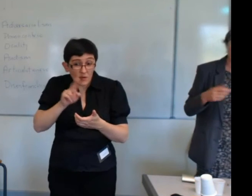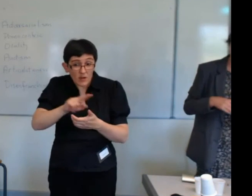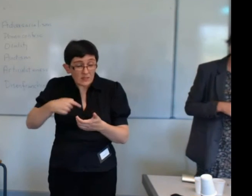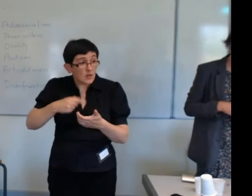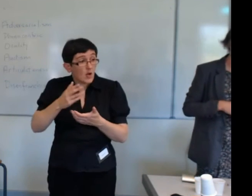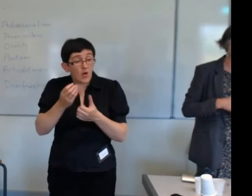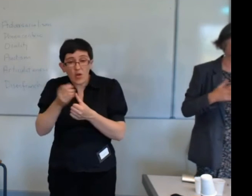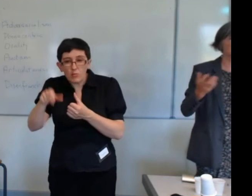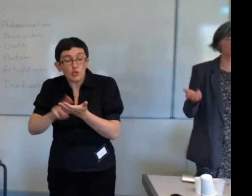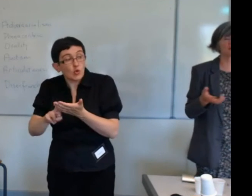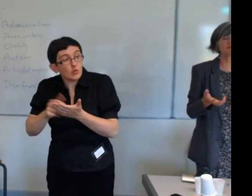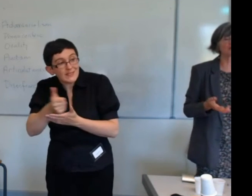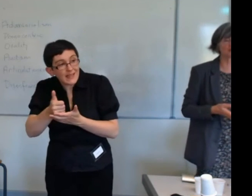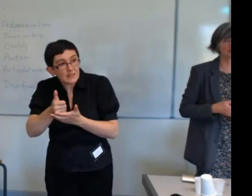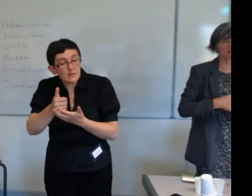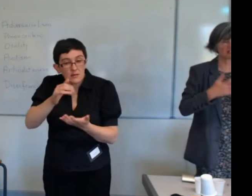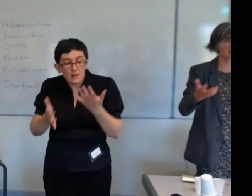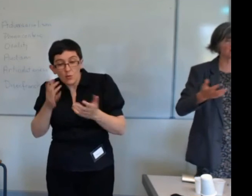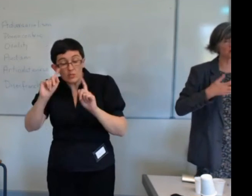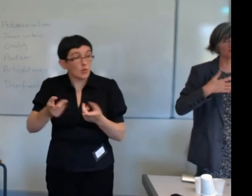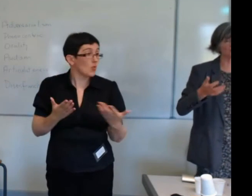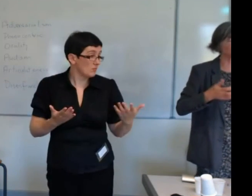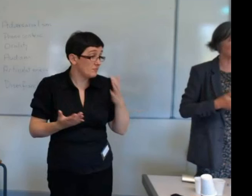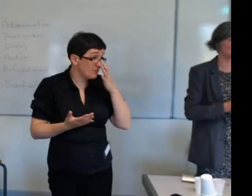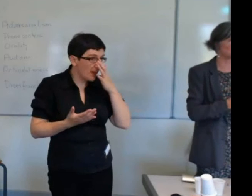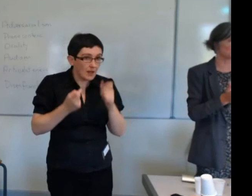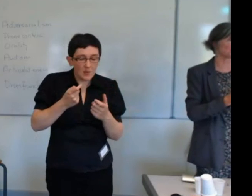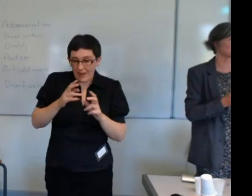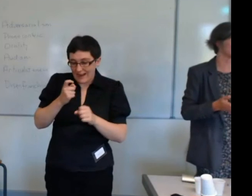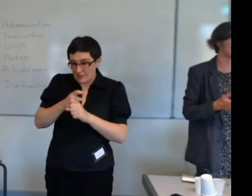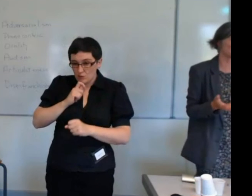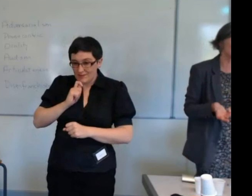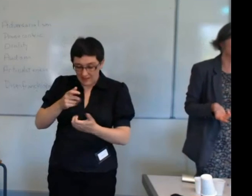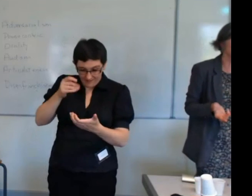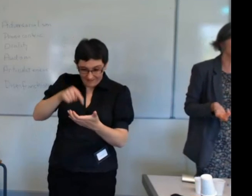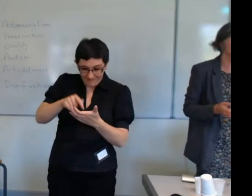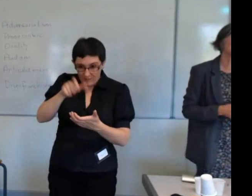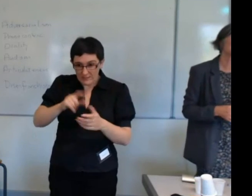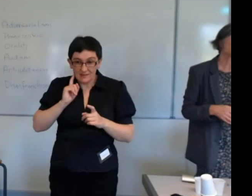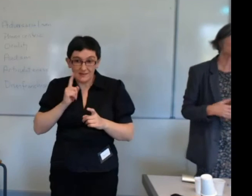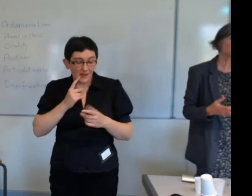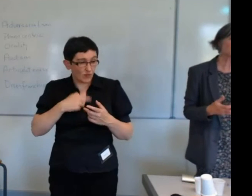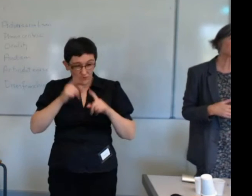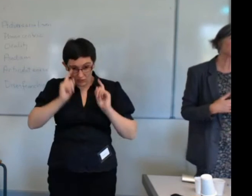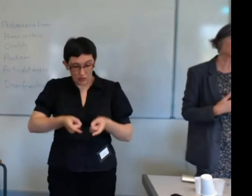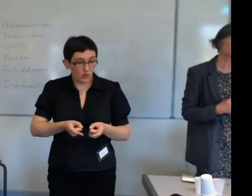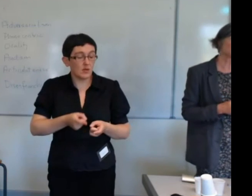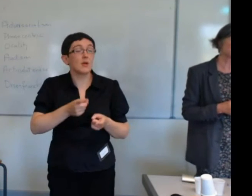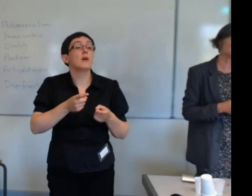that's using text, and you're never going to know that. In terms of communications, it's something like that, you're not going to know. But also, when you're talking about an